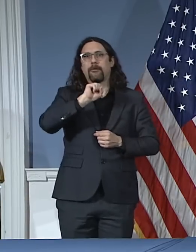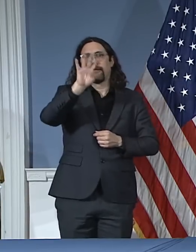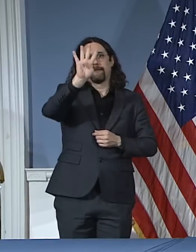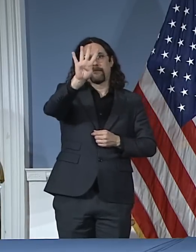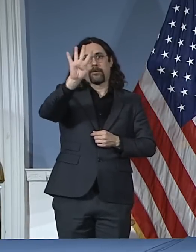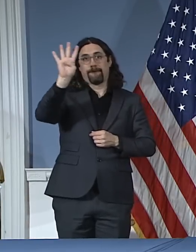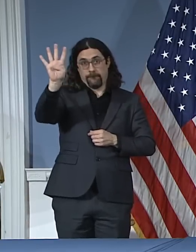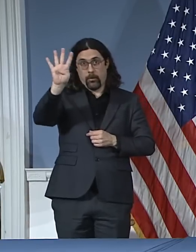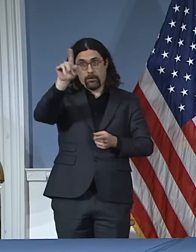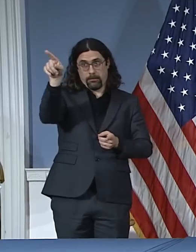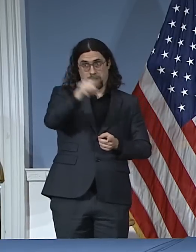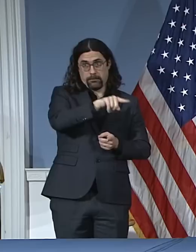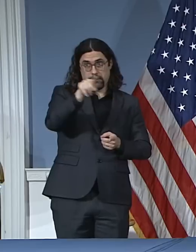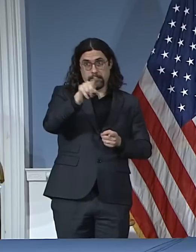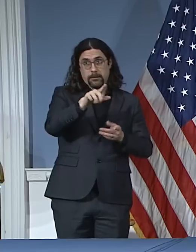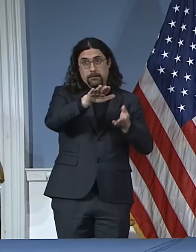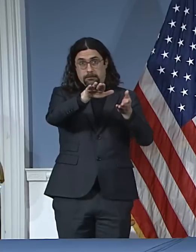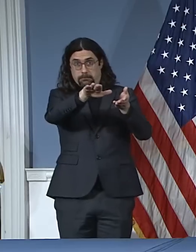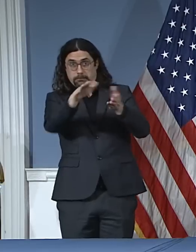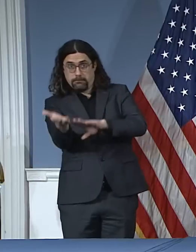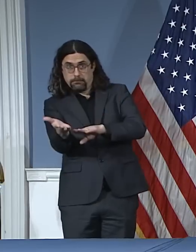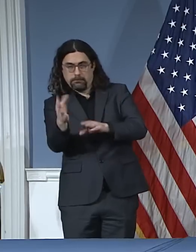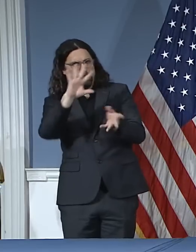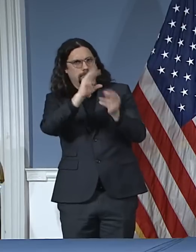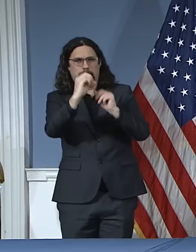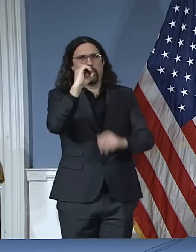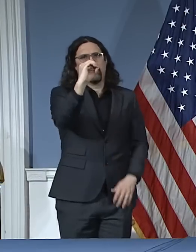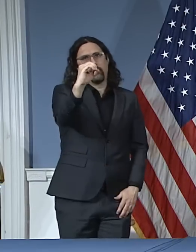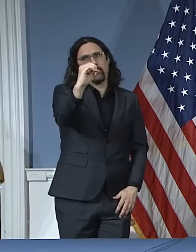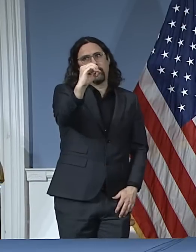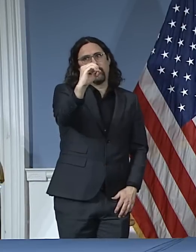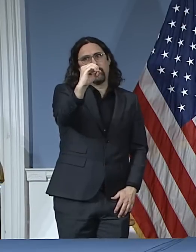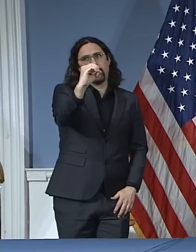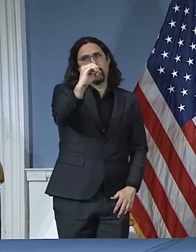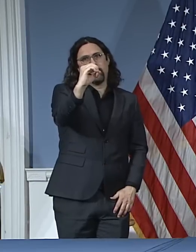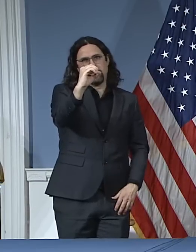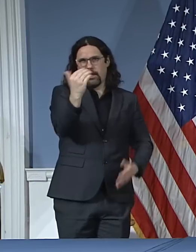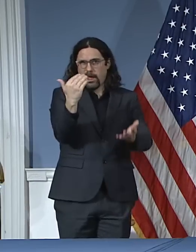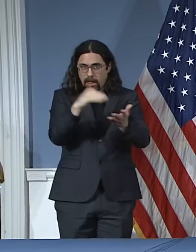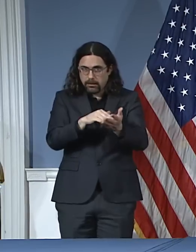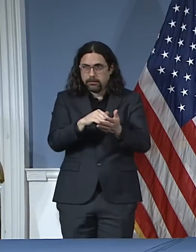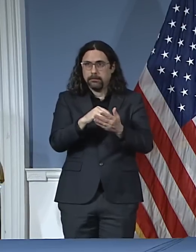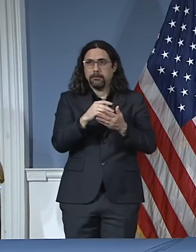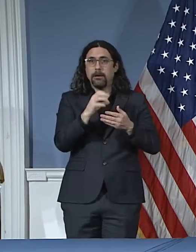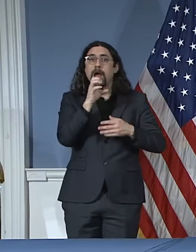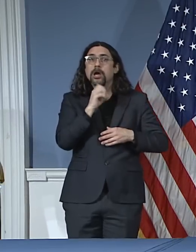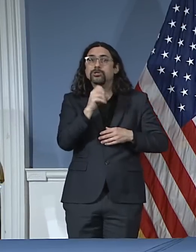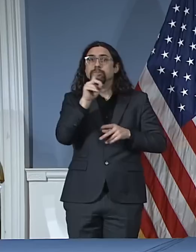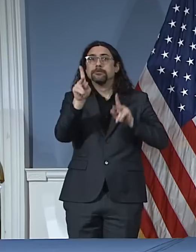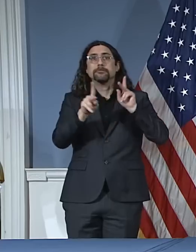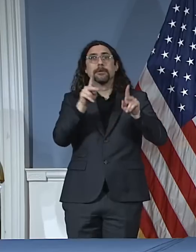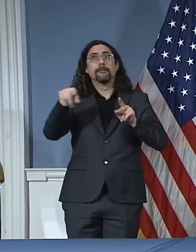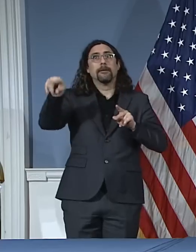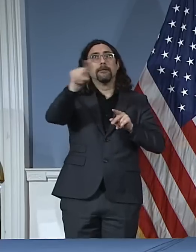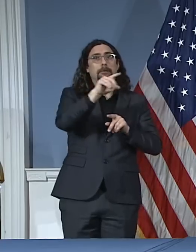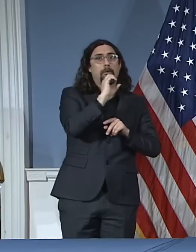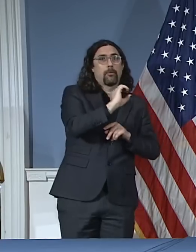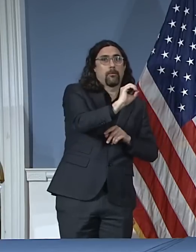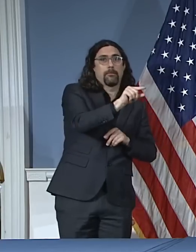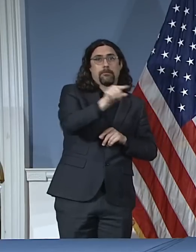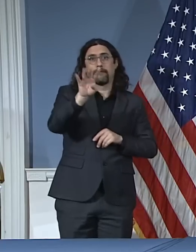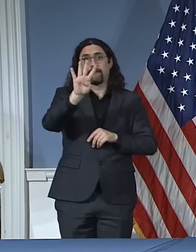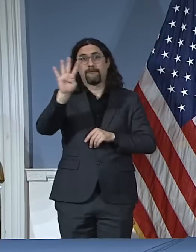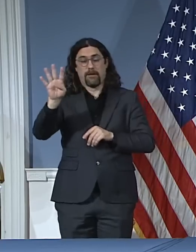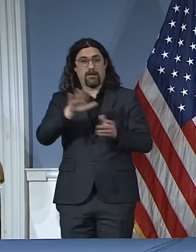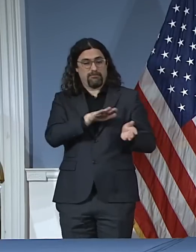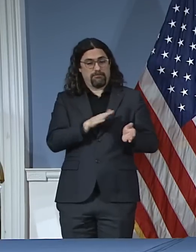that is a very important fact, confirming a lot of what we understood previously about this virus.